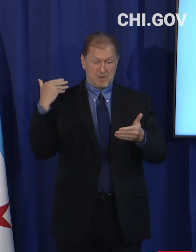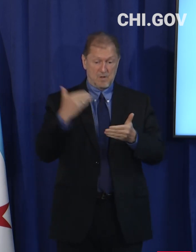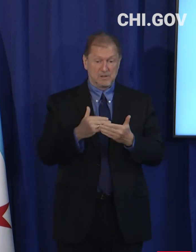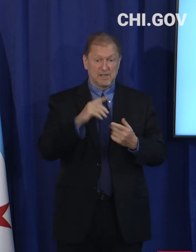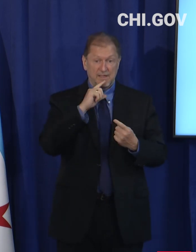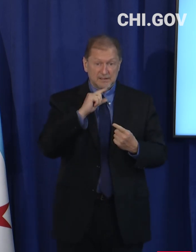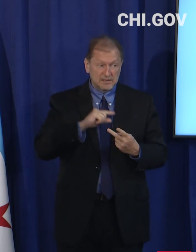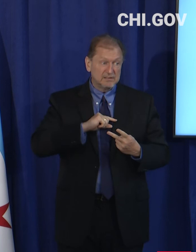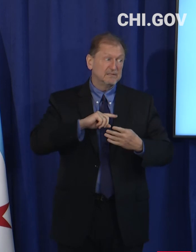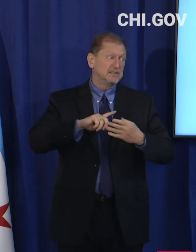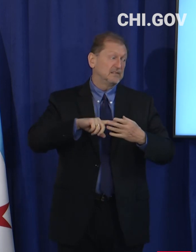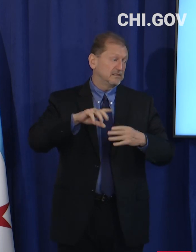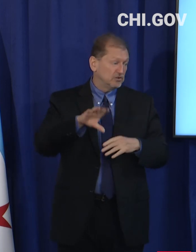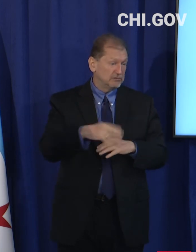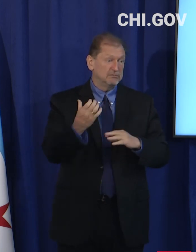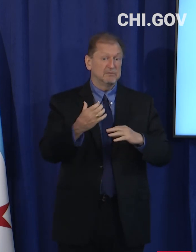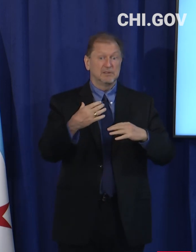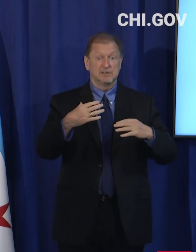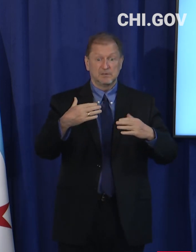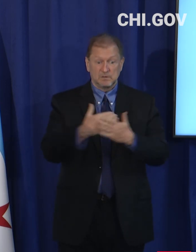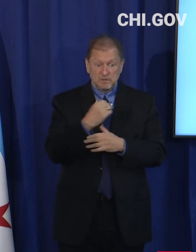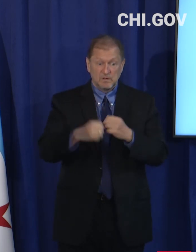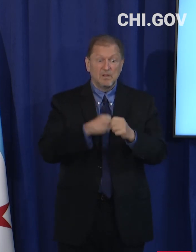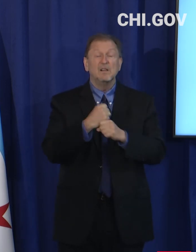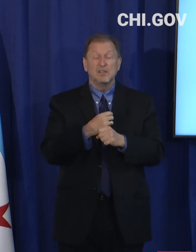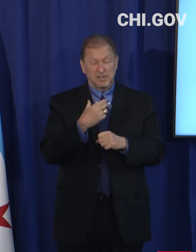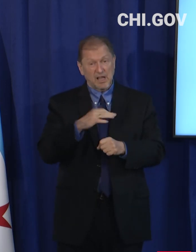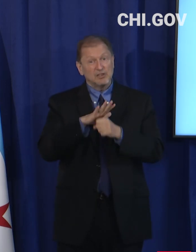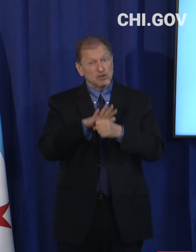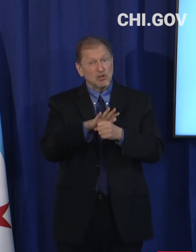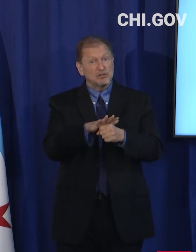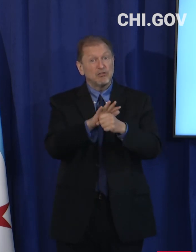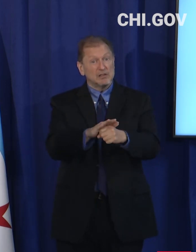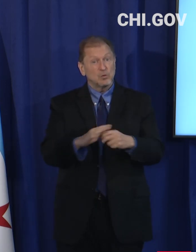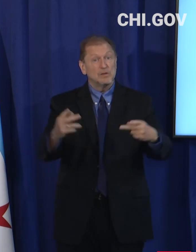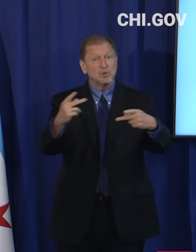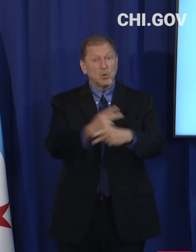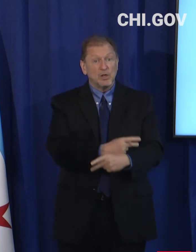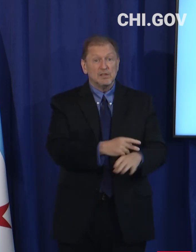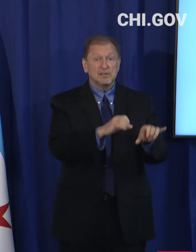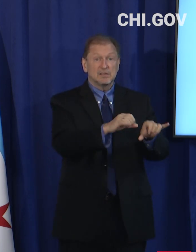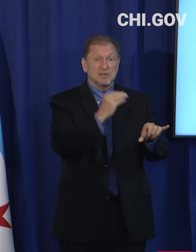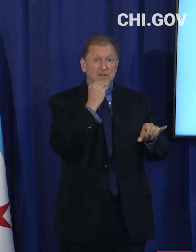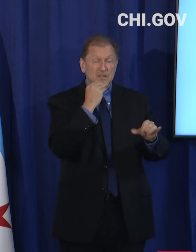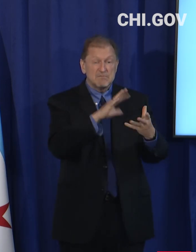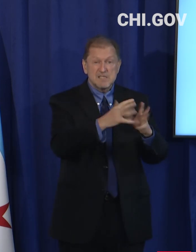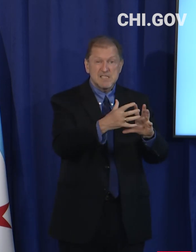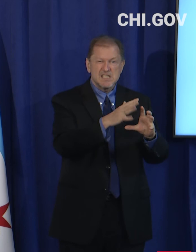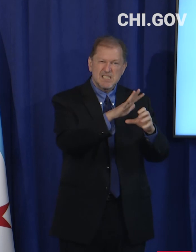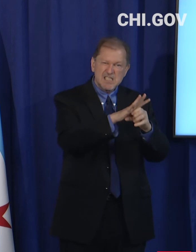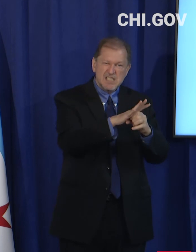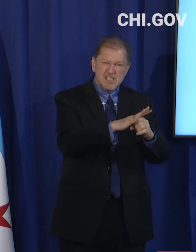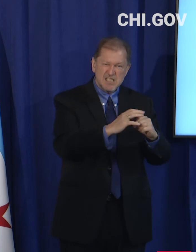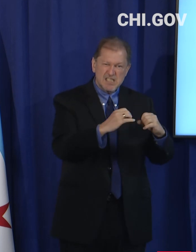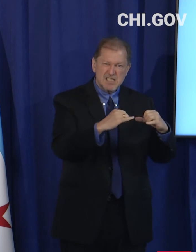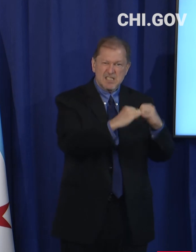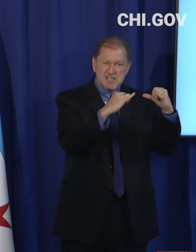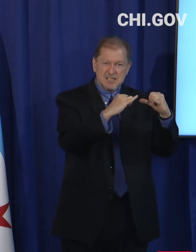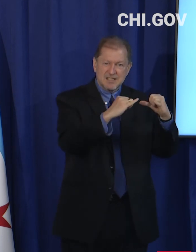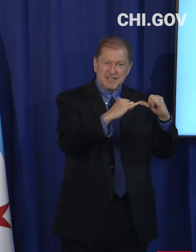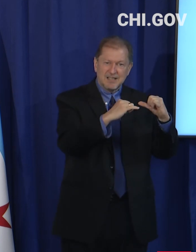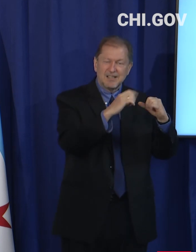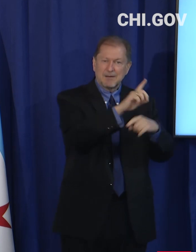which can add another layer of stress on an already stressful and traumatic year. Now I'd like to turn our